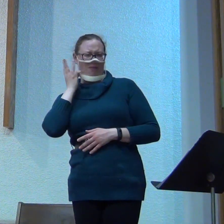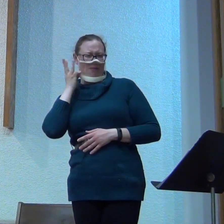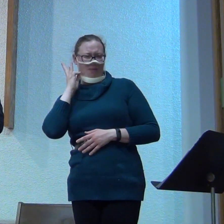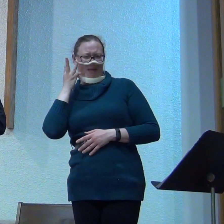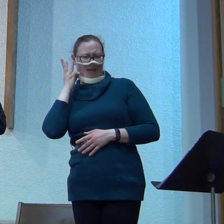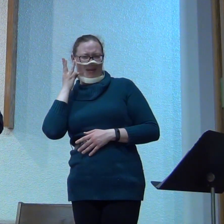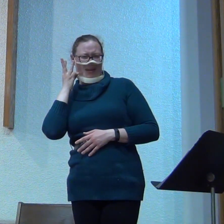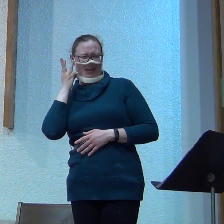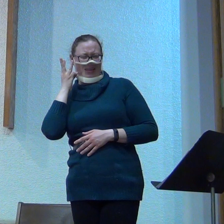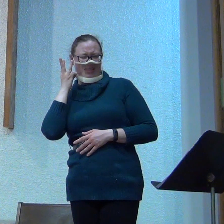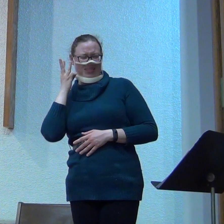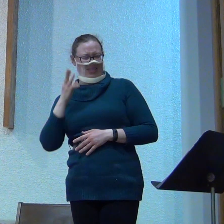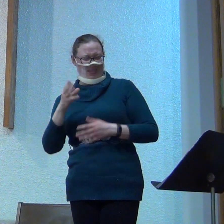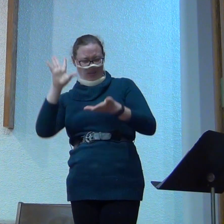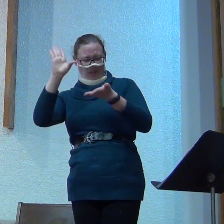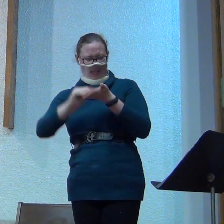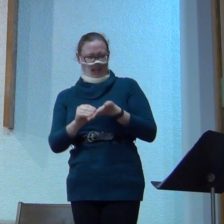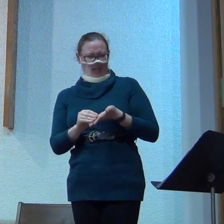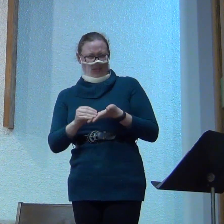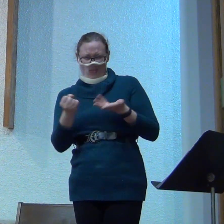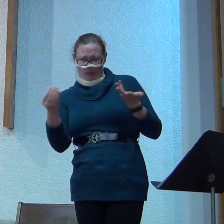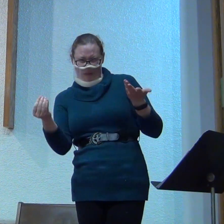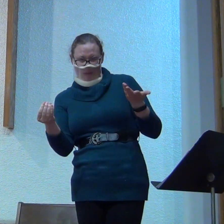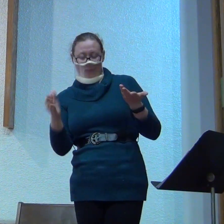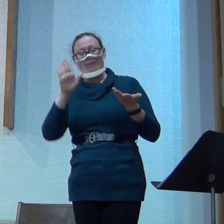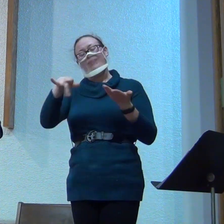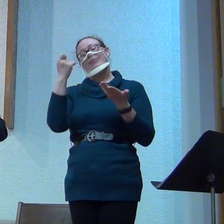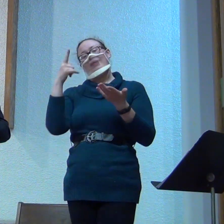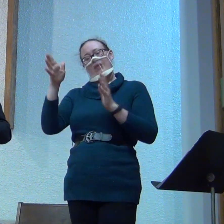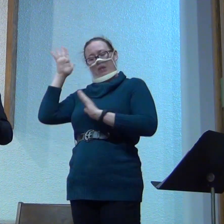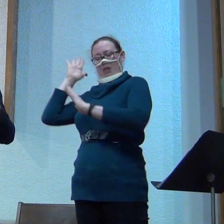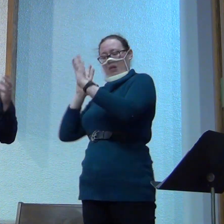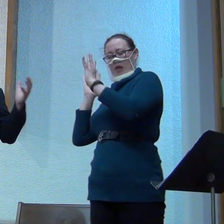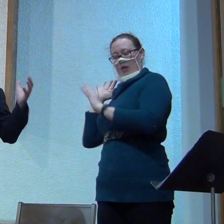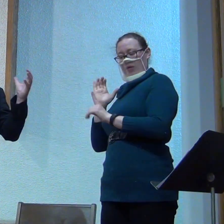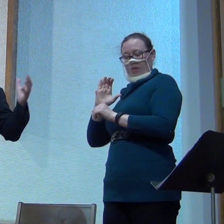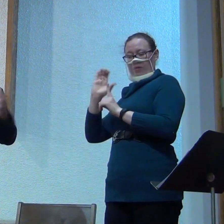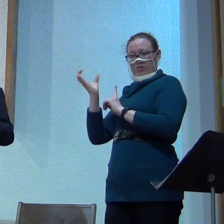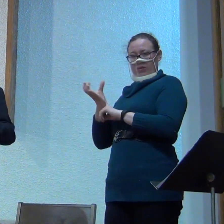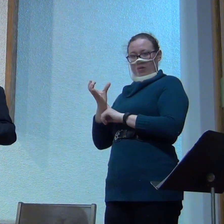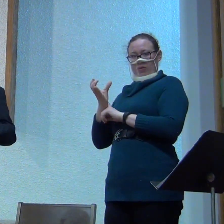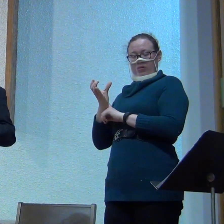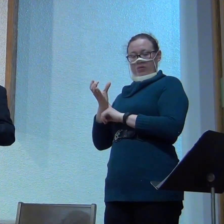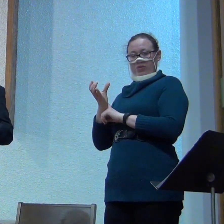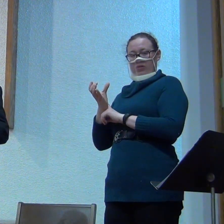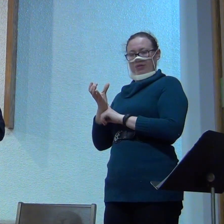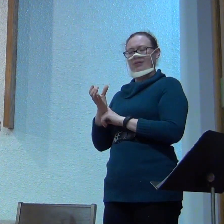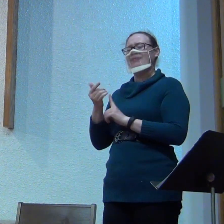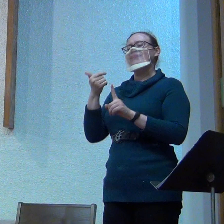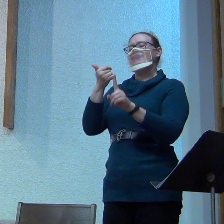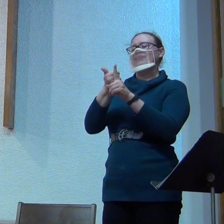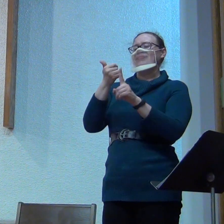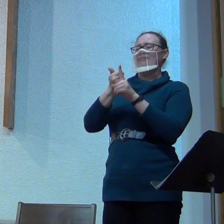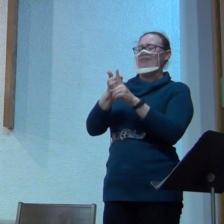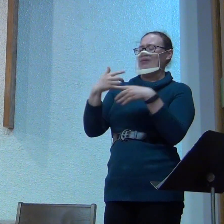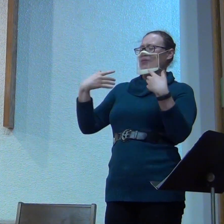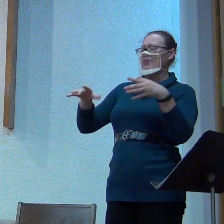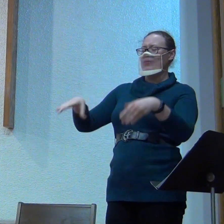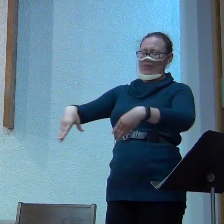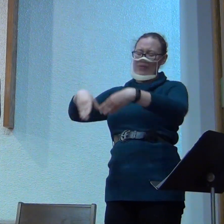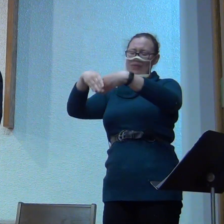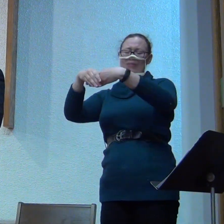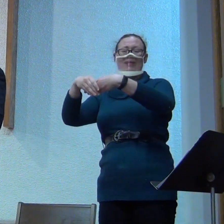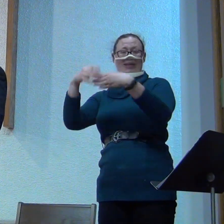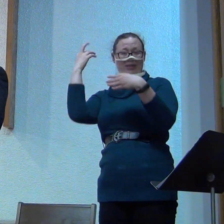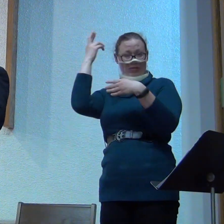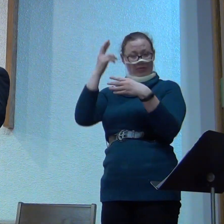their culture, not ours. In their culture, a wedding was a rare reason to celebrate. And families